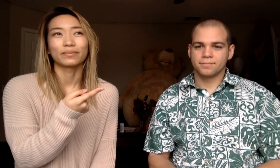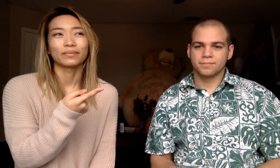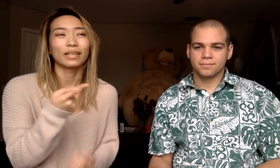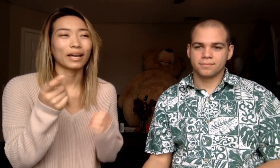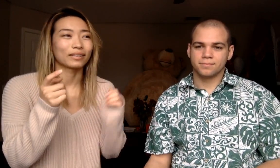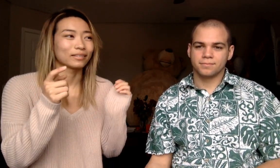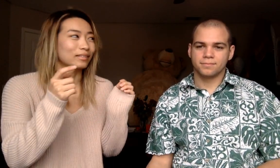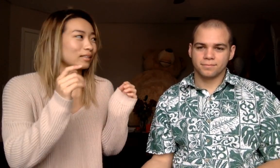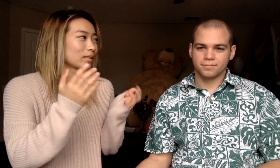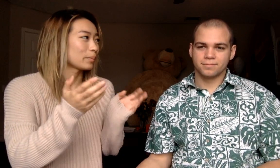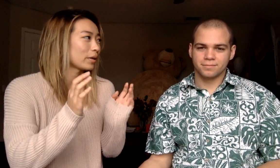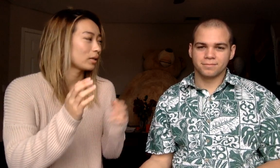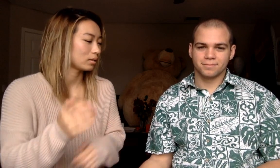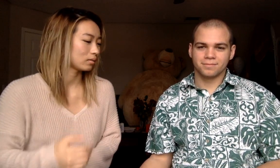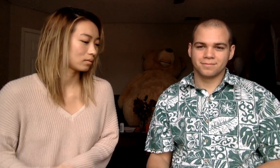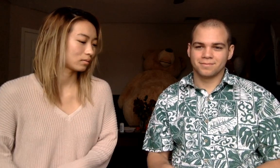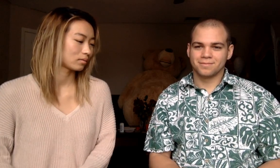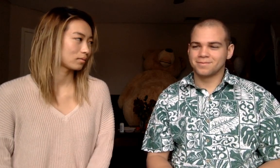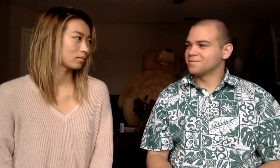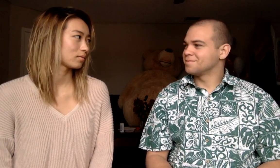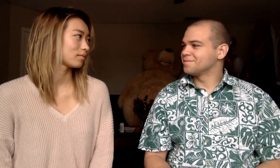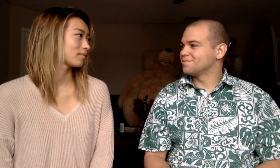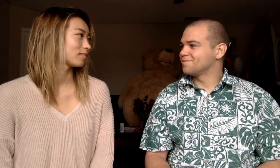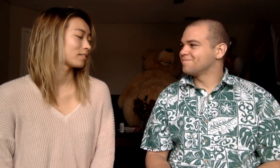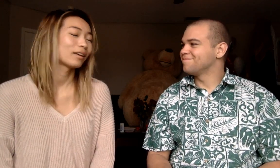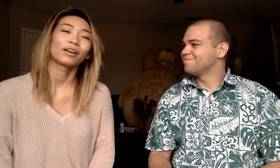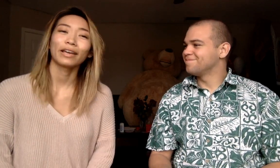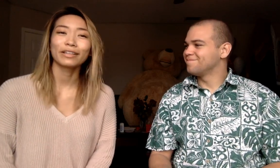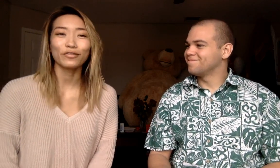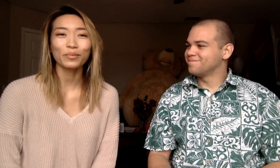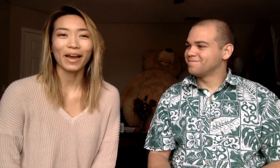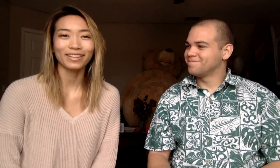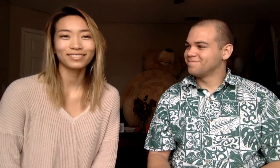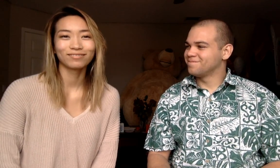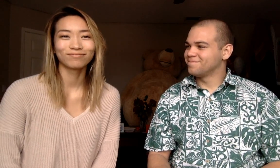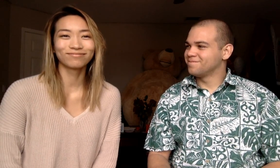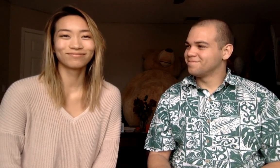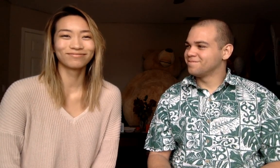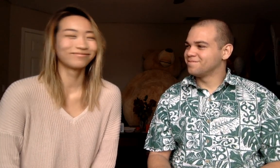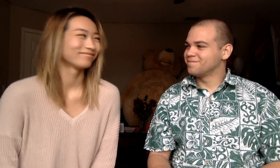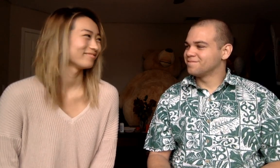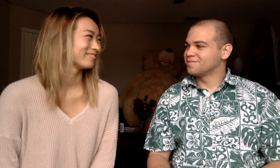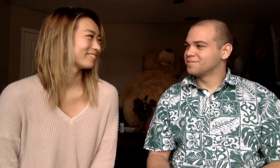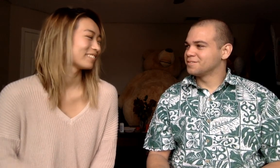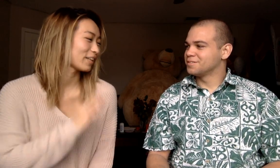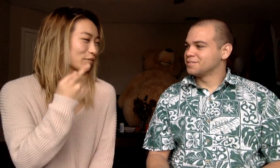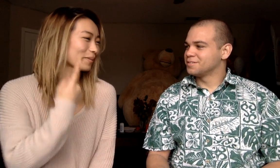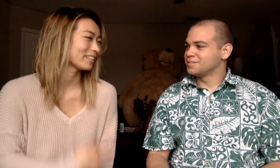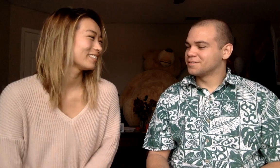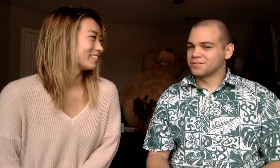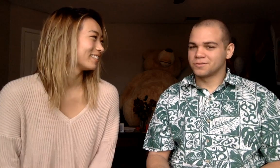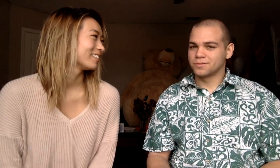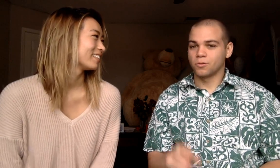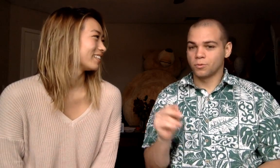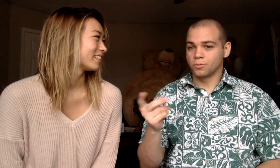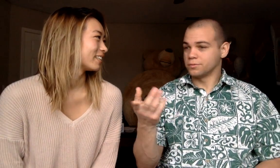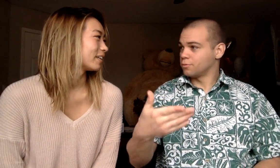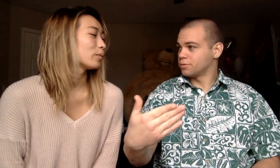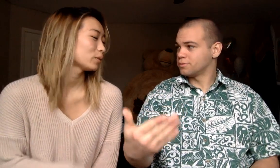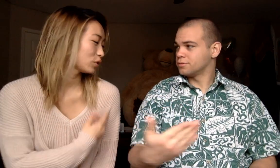yeah, comparing. Okay, never mind. Never mind. What would you want to